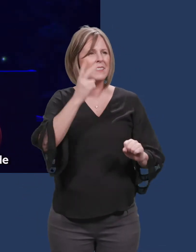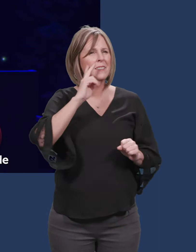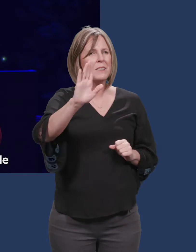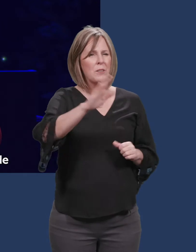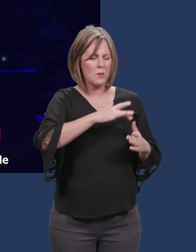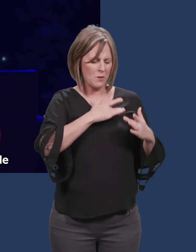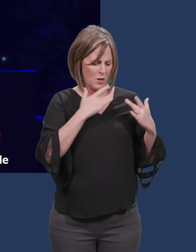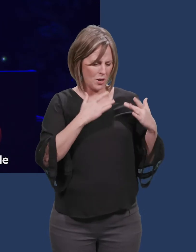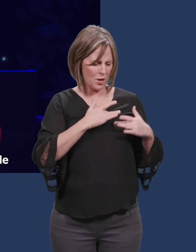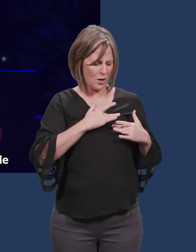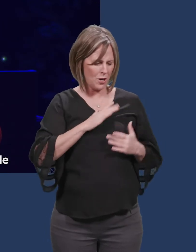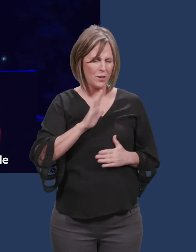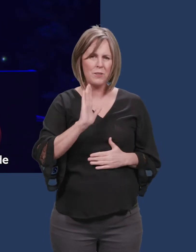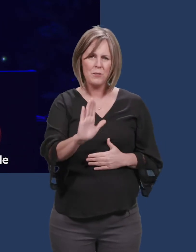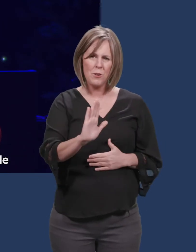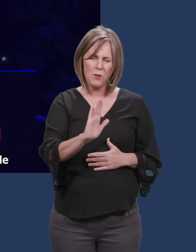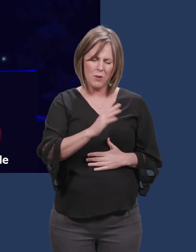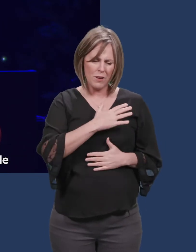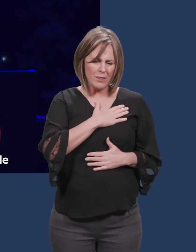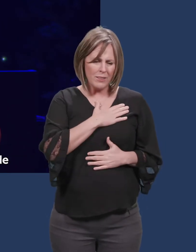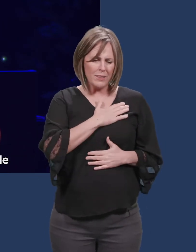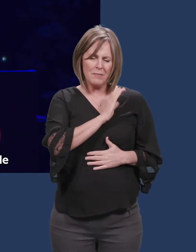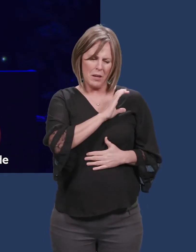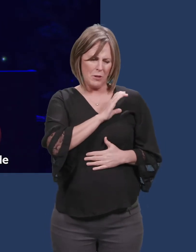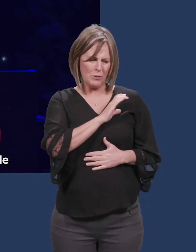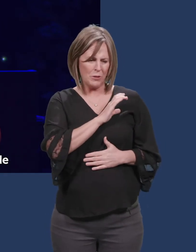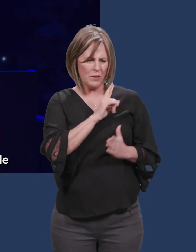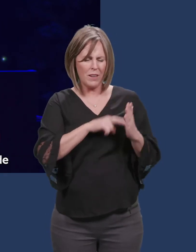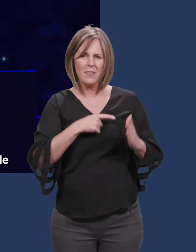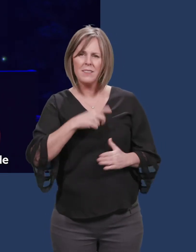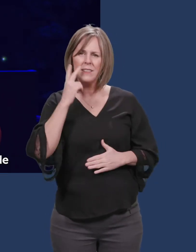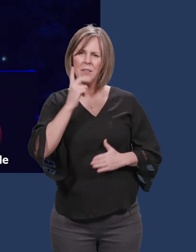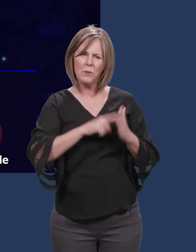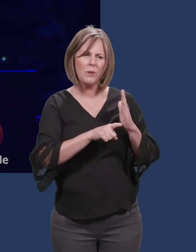heart in everything you've made.